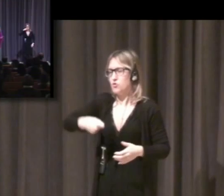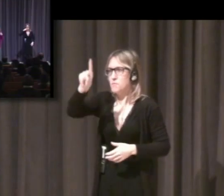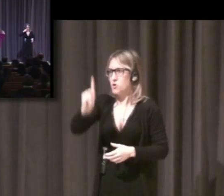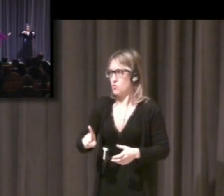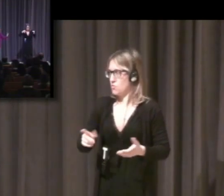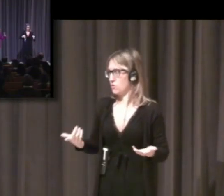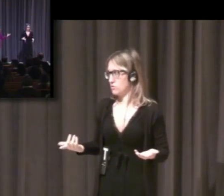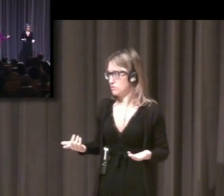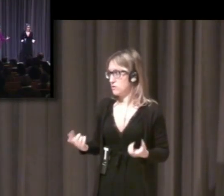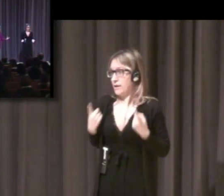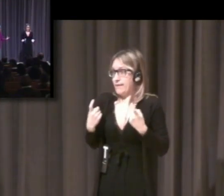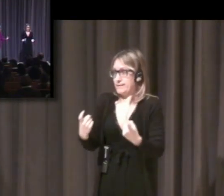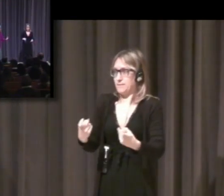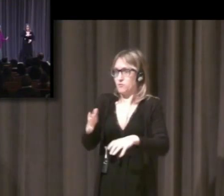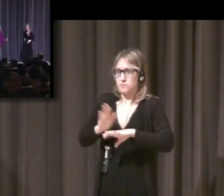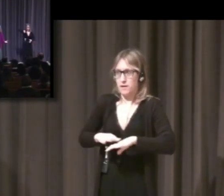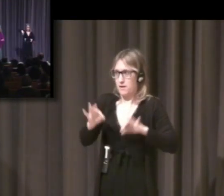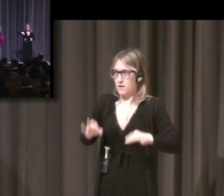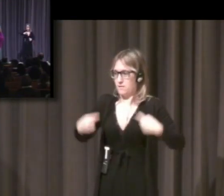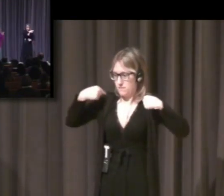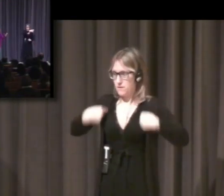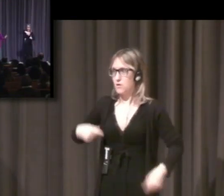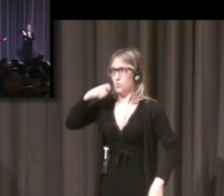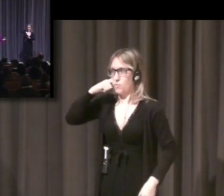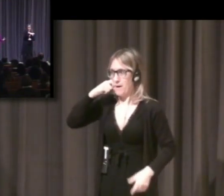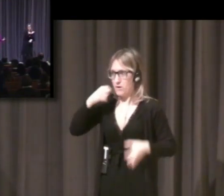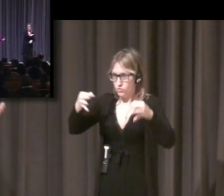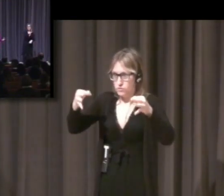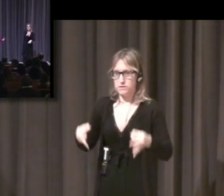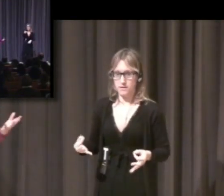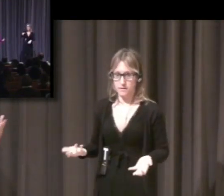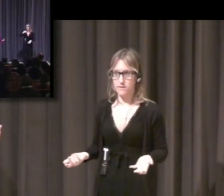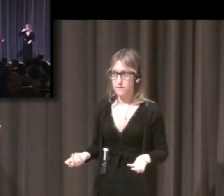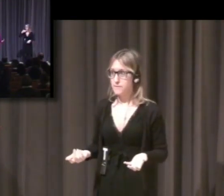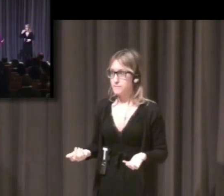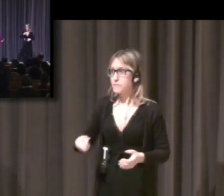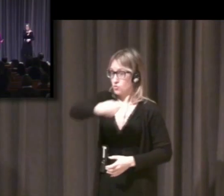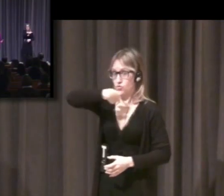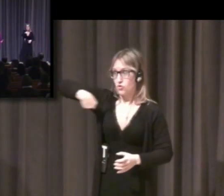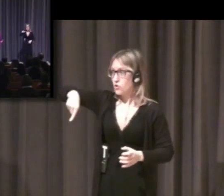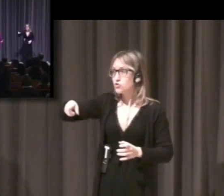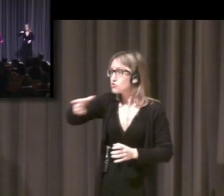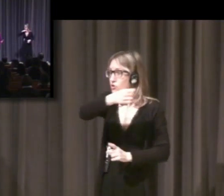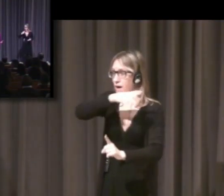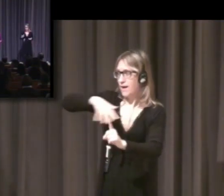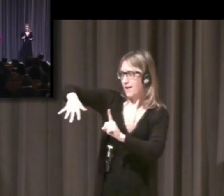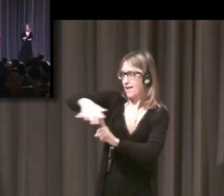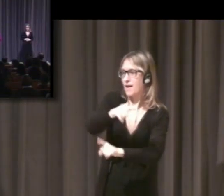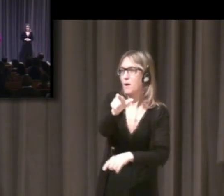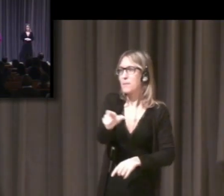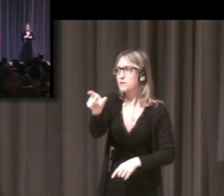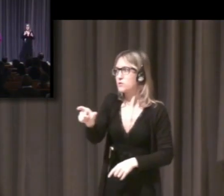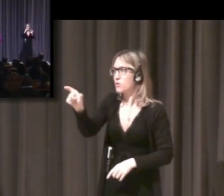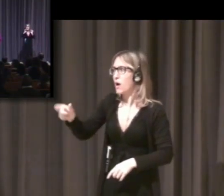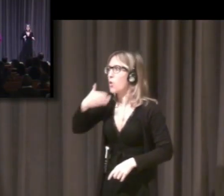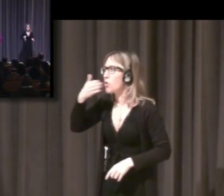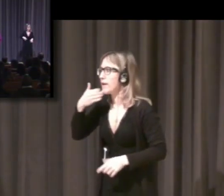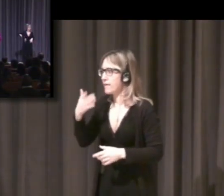You're surrounded by hearing people. You're surrounded by people who are speaking. If your cochlear implant is helping